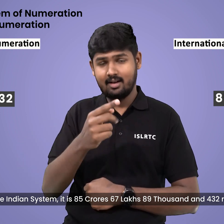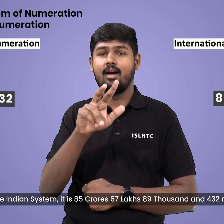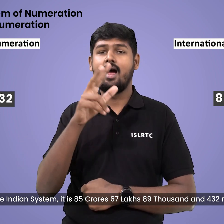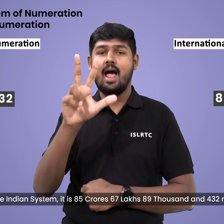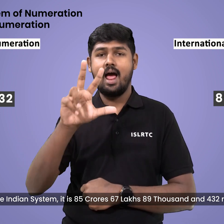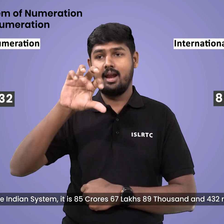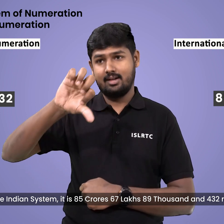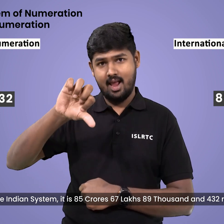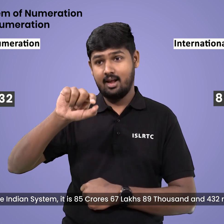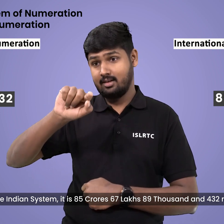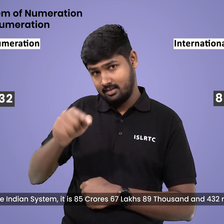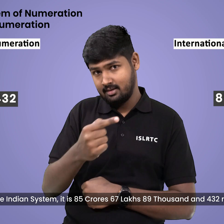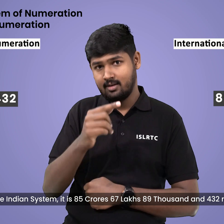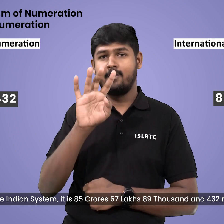89,432 rupees.